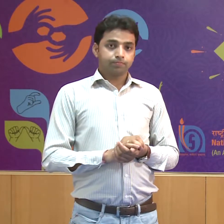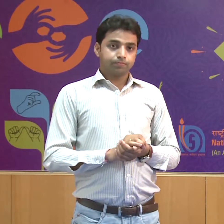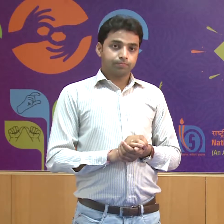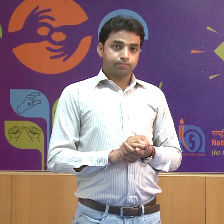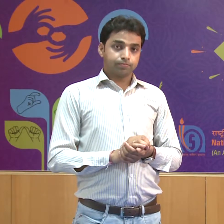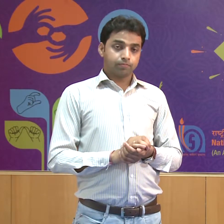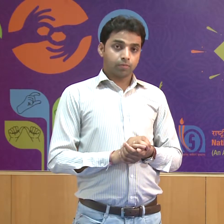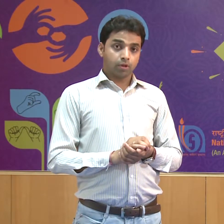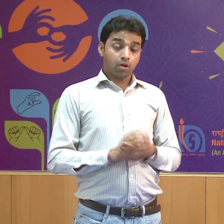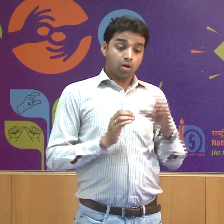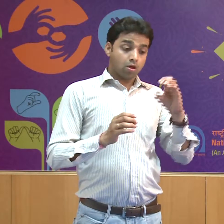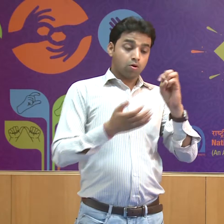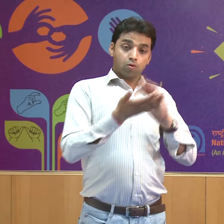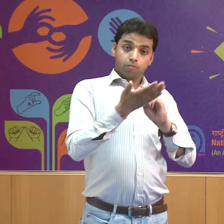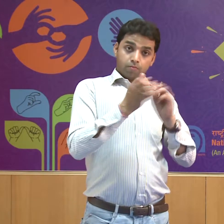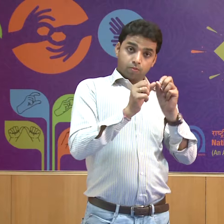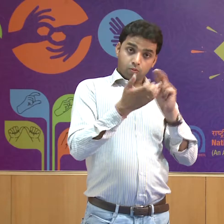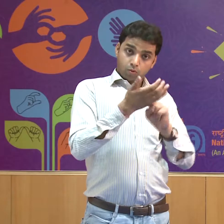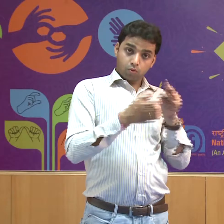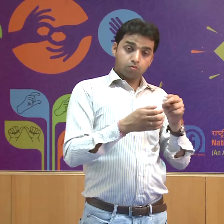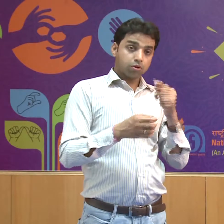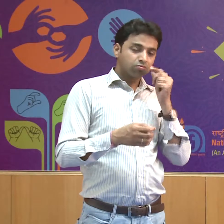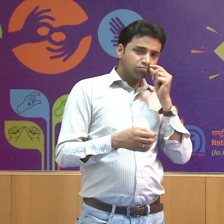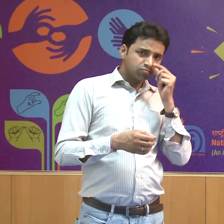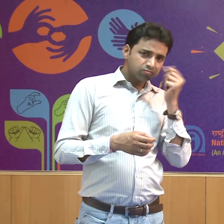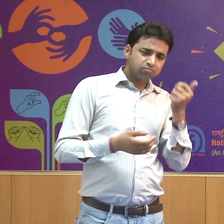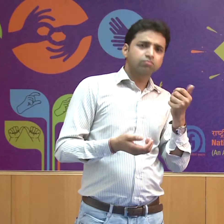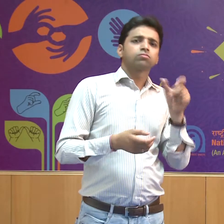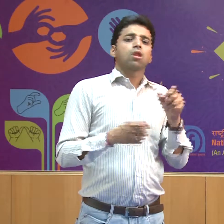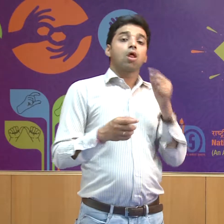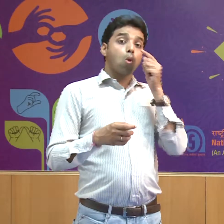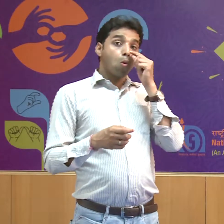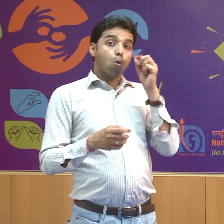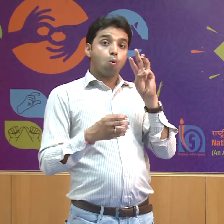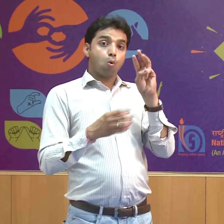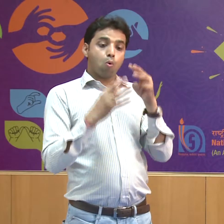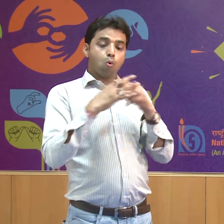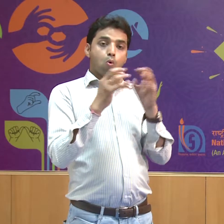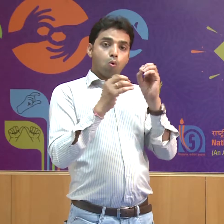The common girls and women did not get the chance to receive